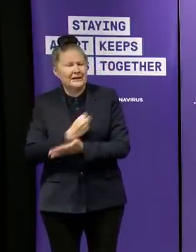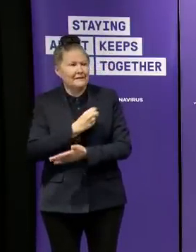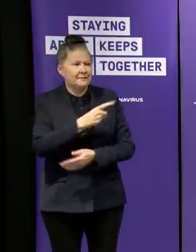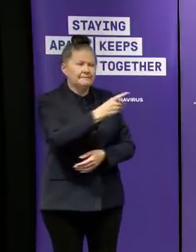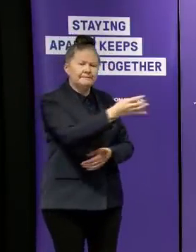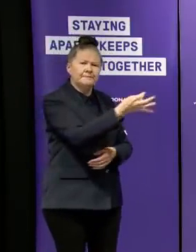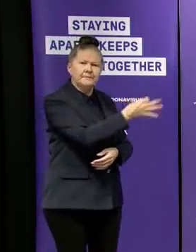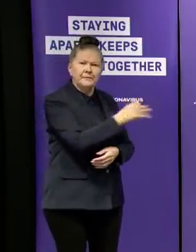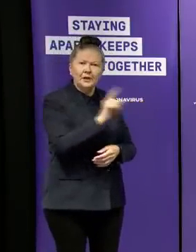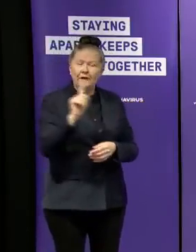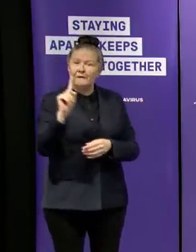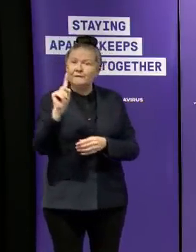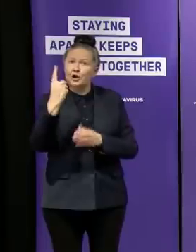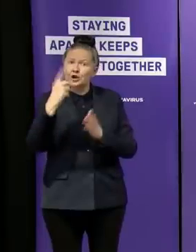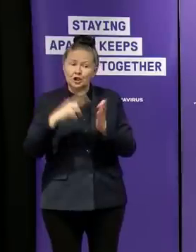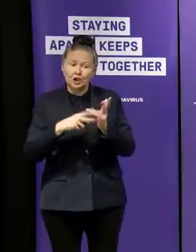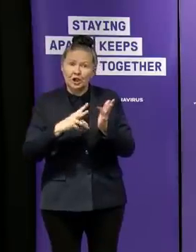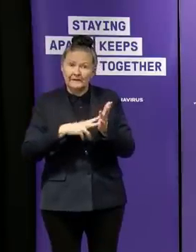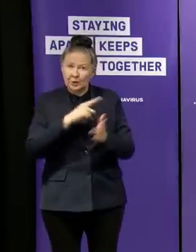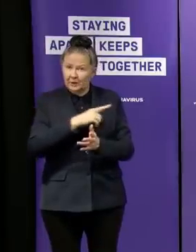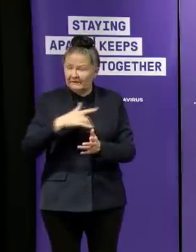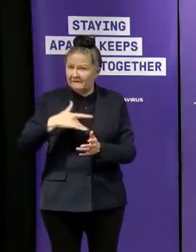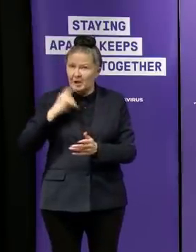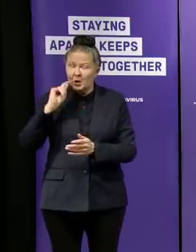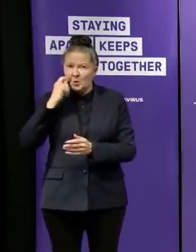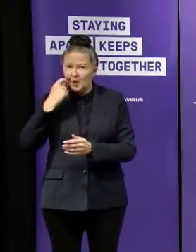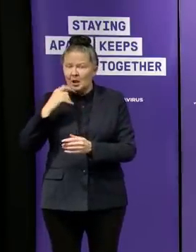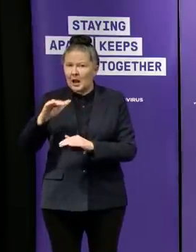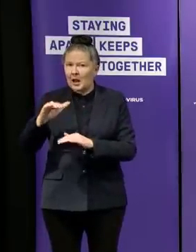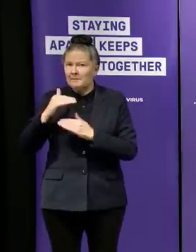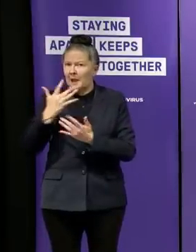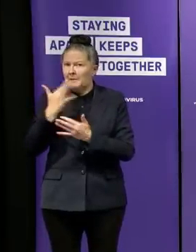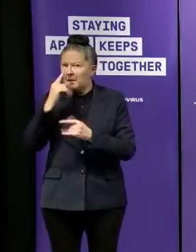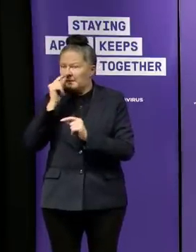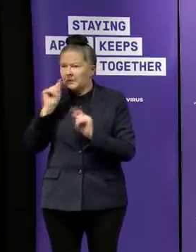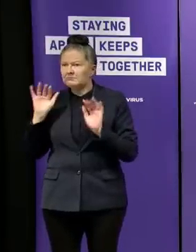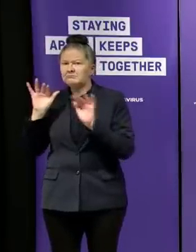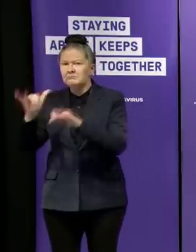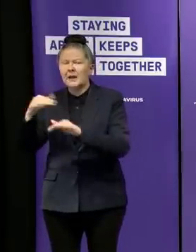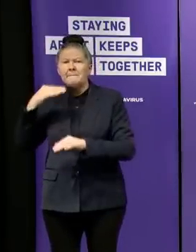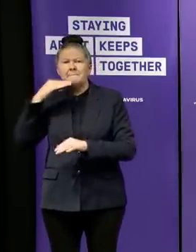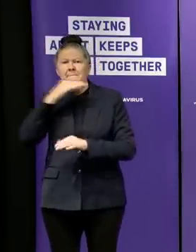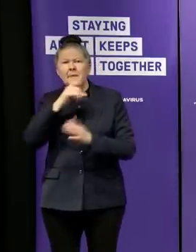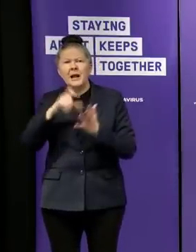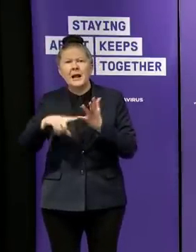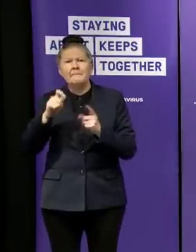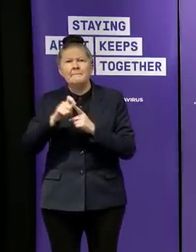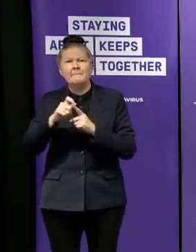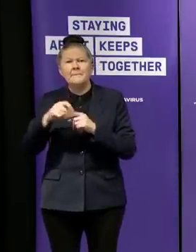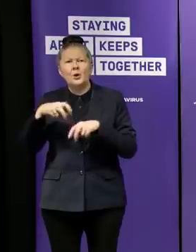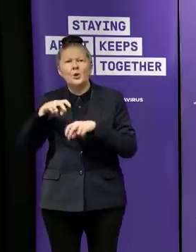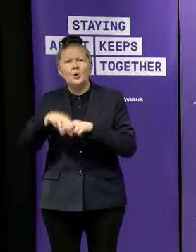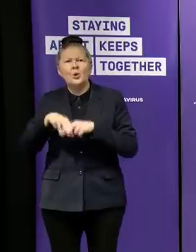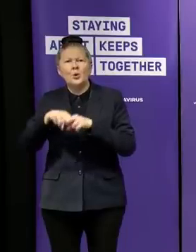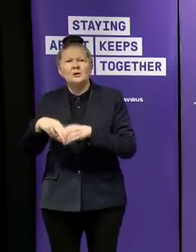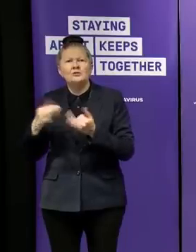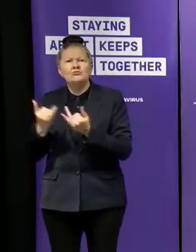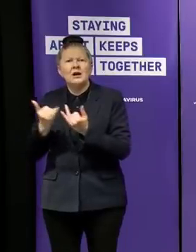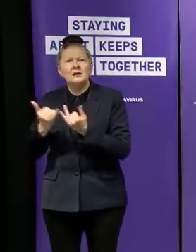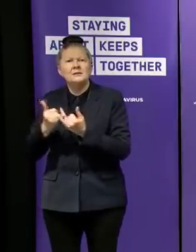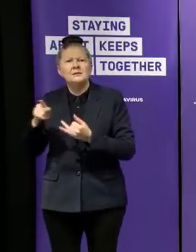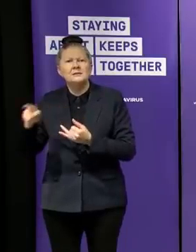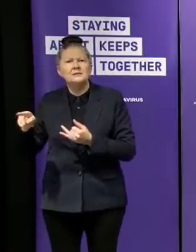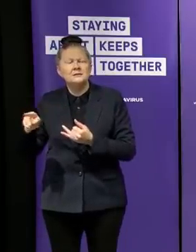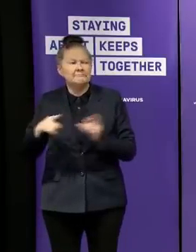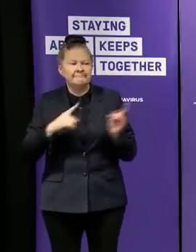of a limited crowd at the Melbourne Cup? I think there'll be some connections from a kind of employment point of view,